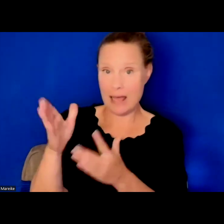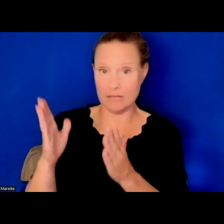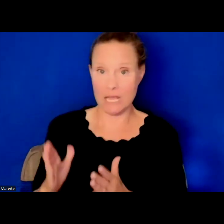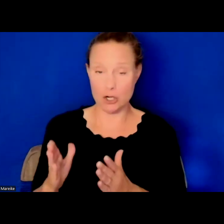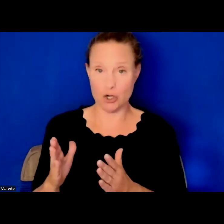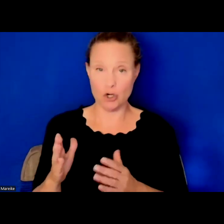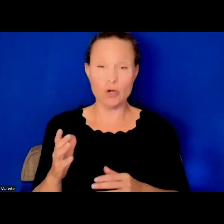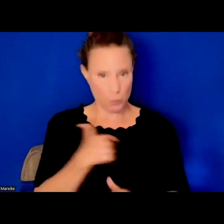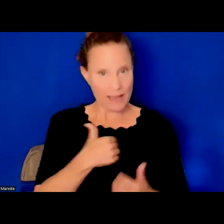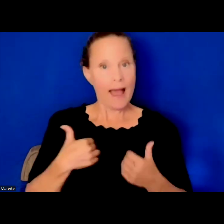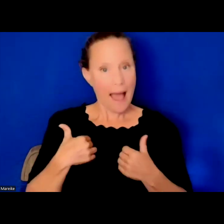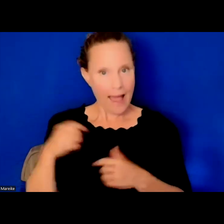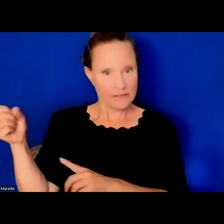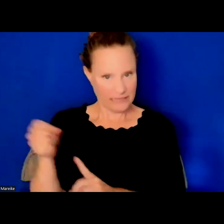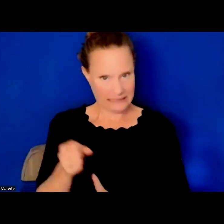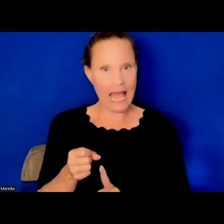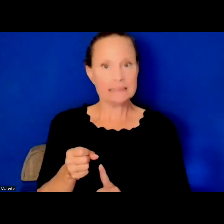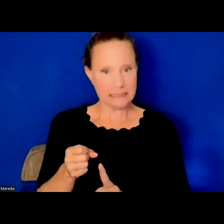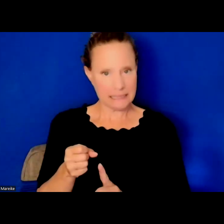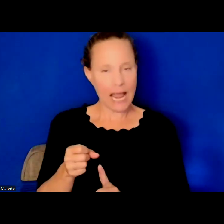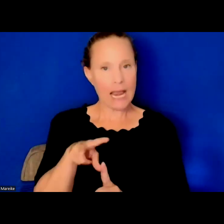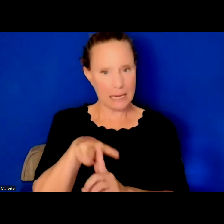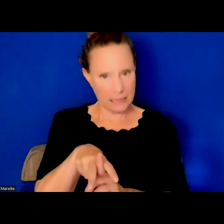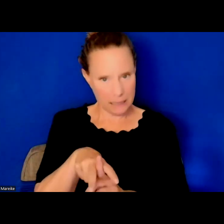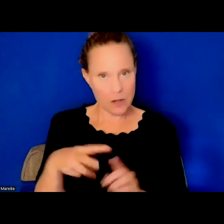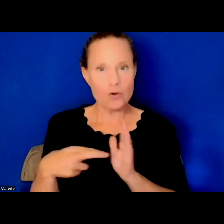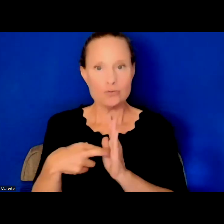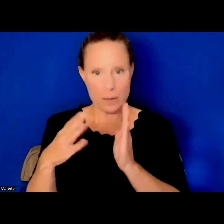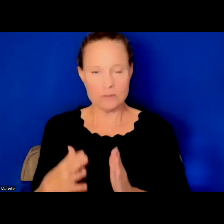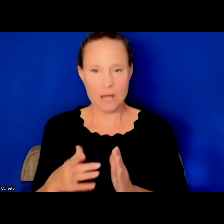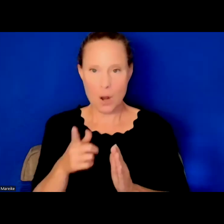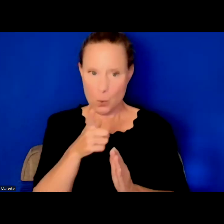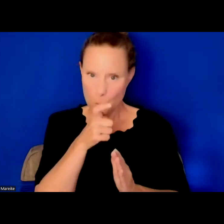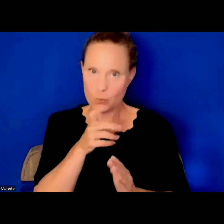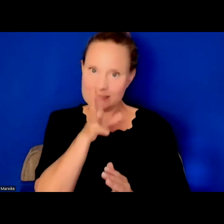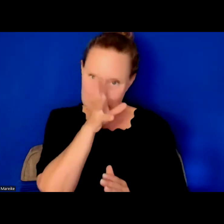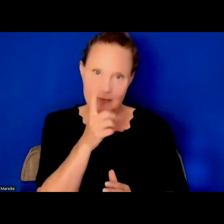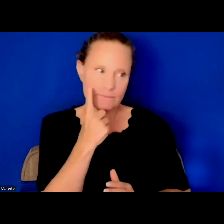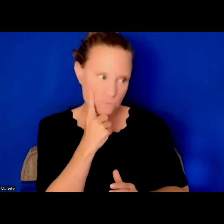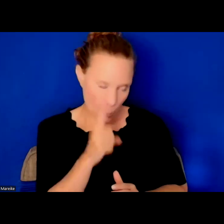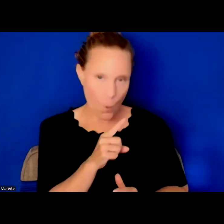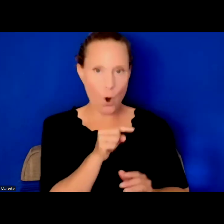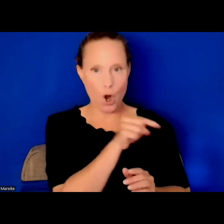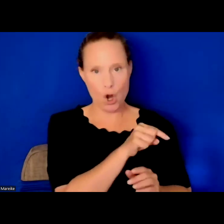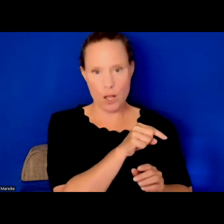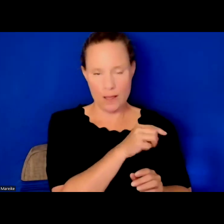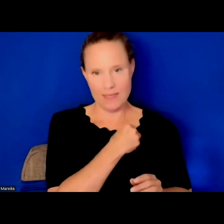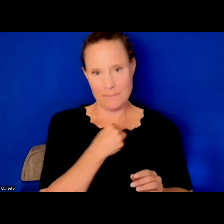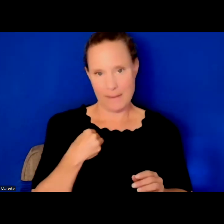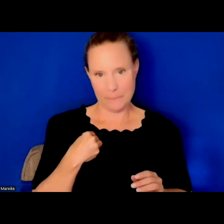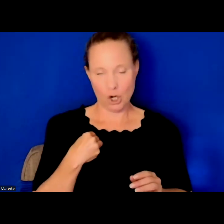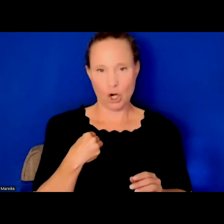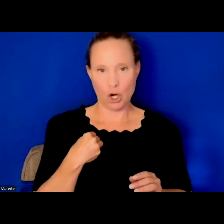designated representatives can help speak for the member with the social